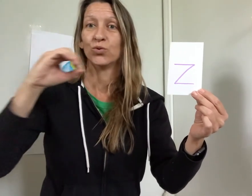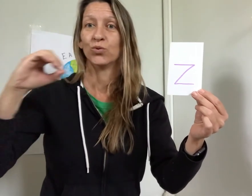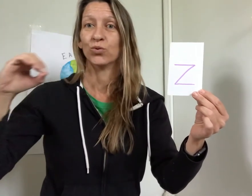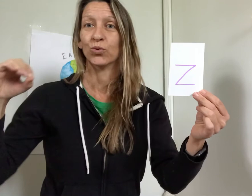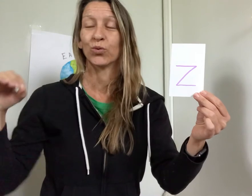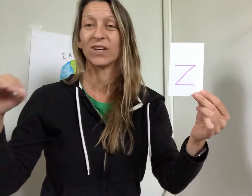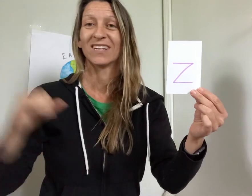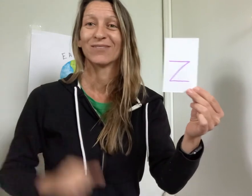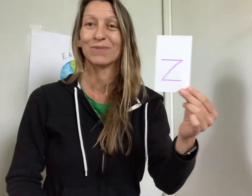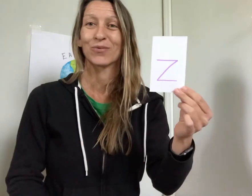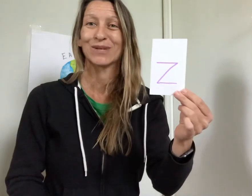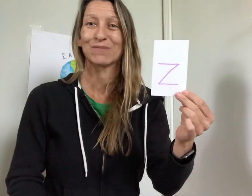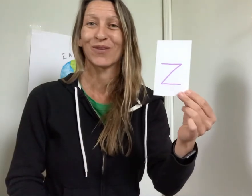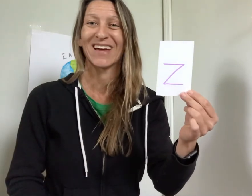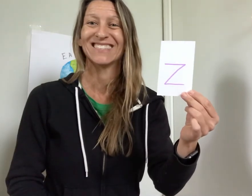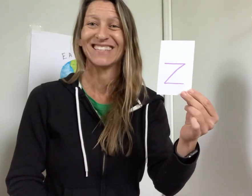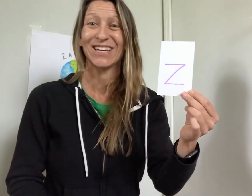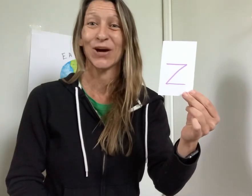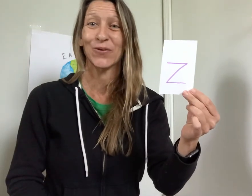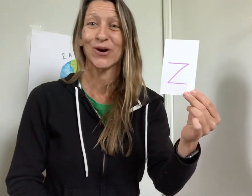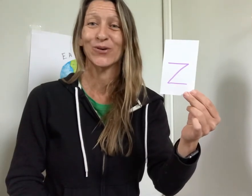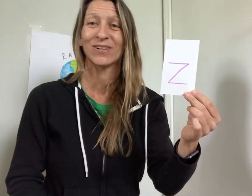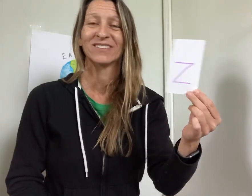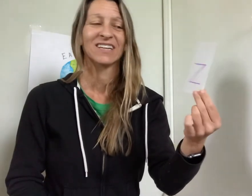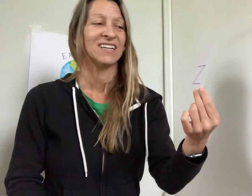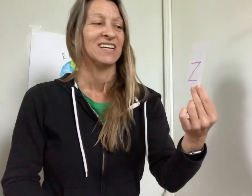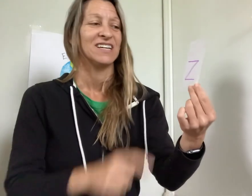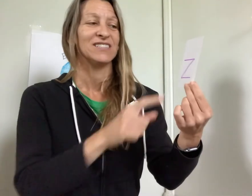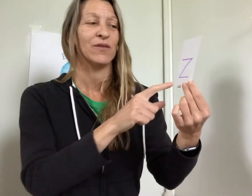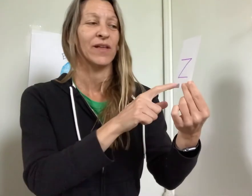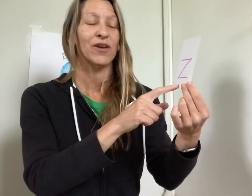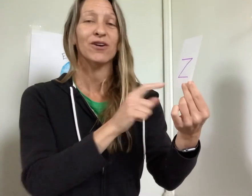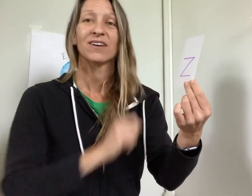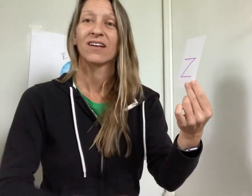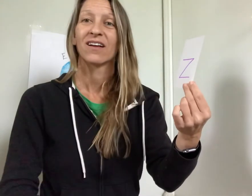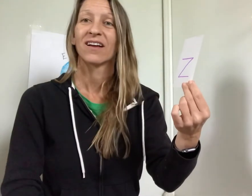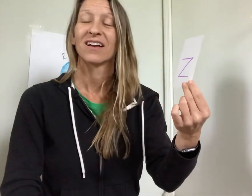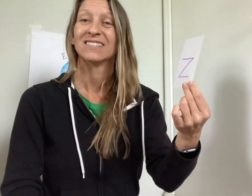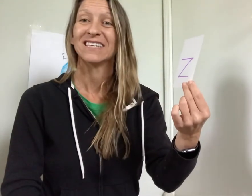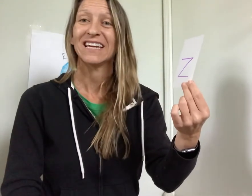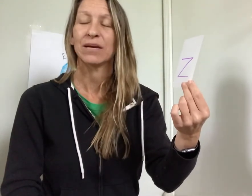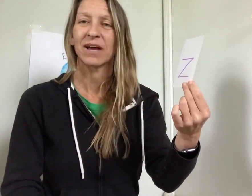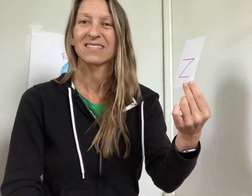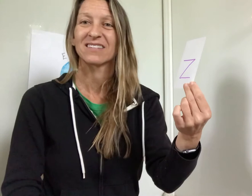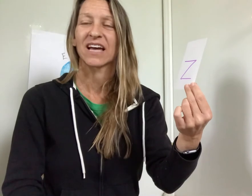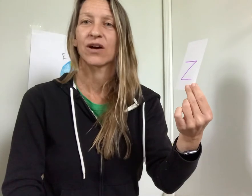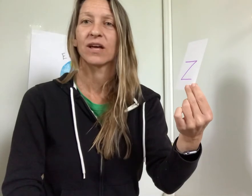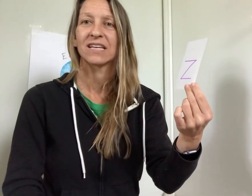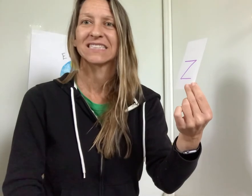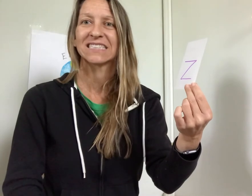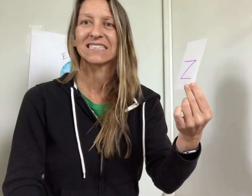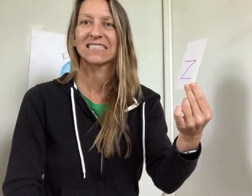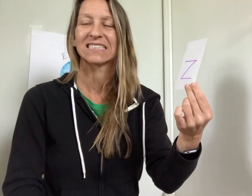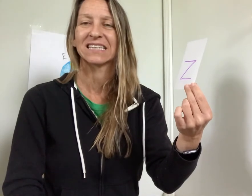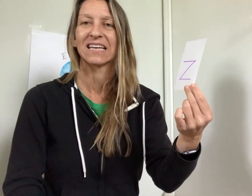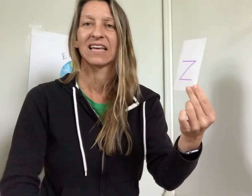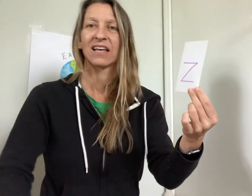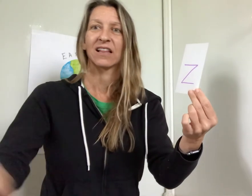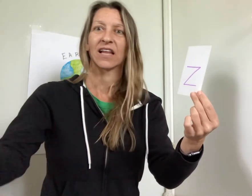zoo. Remember we spelled that Z-O-O? So the letter Z makes the sound Z, like a